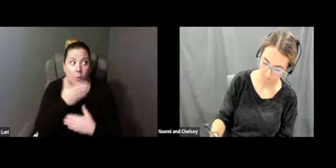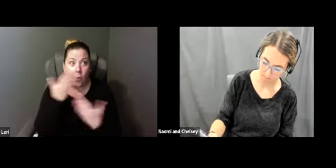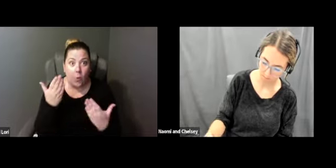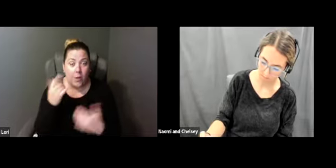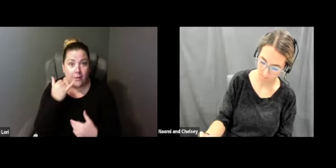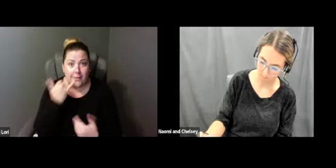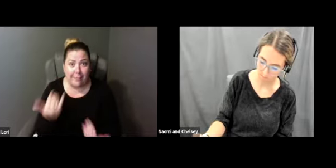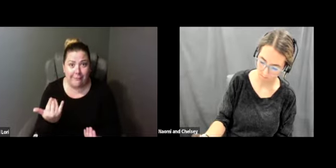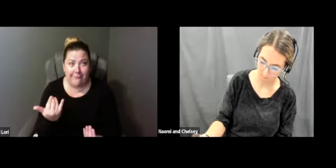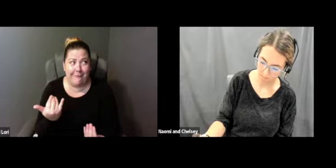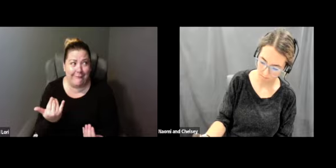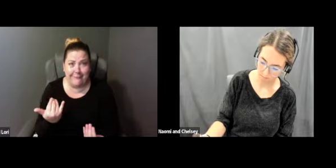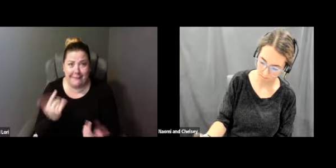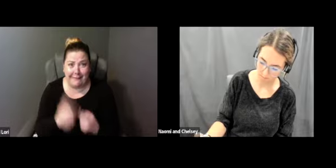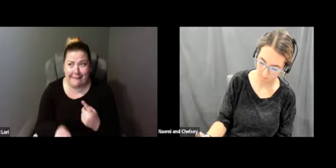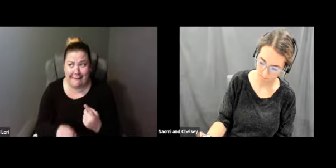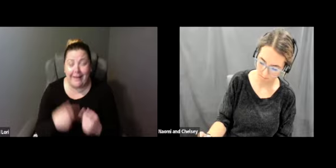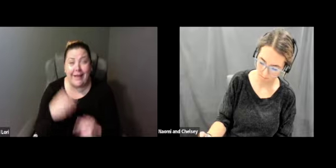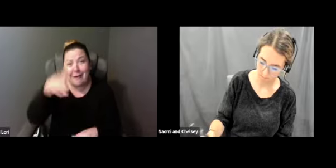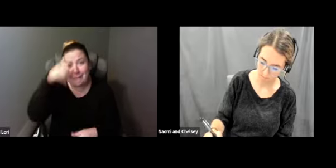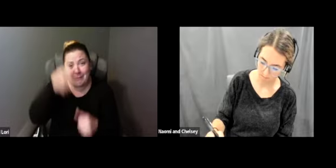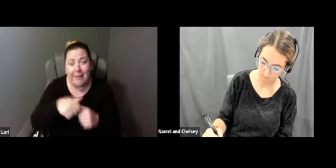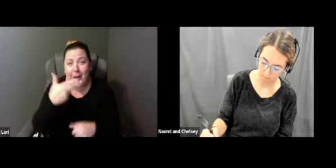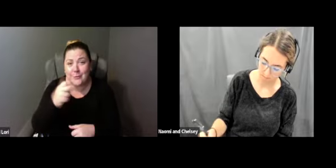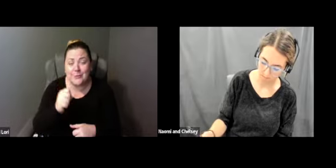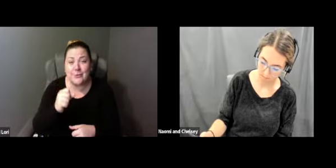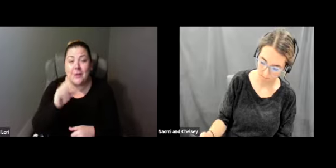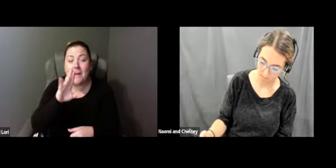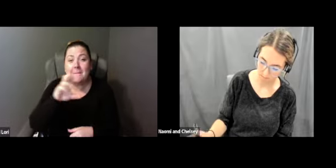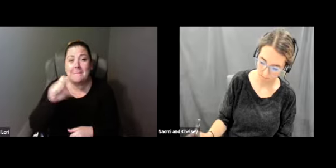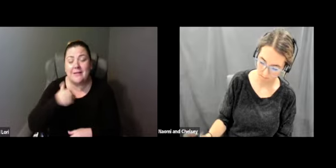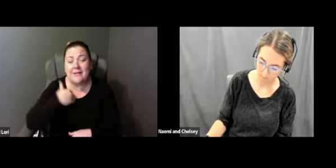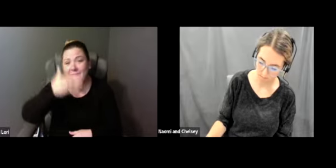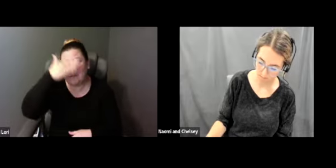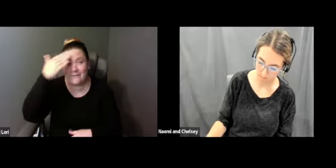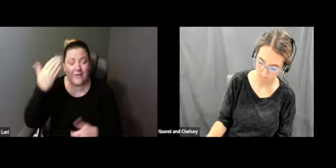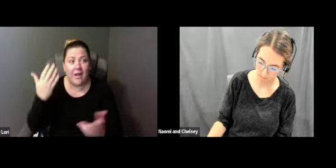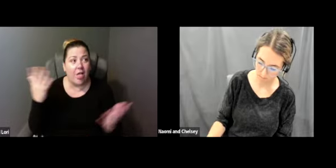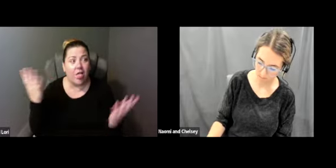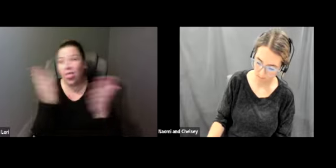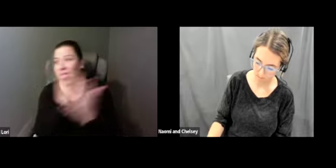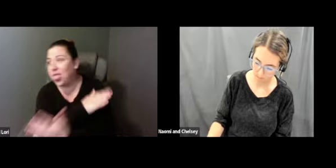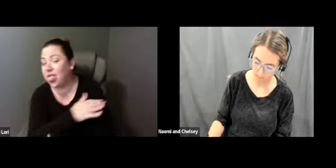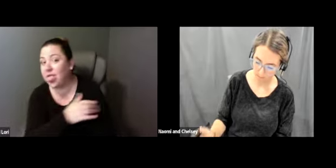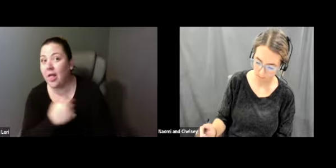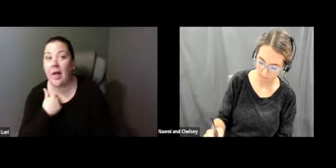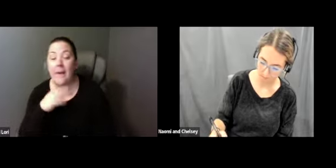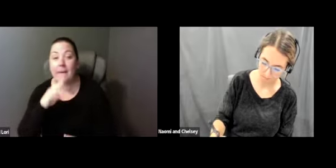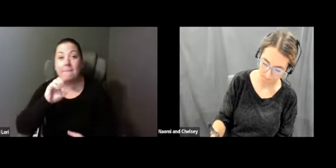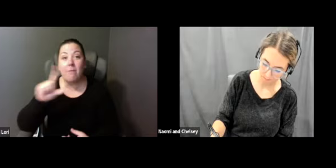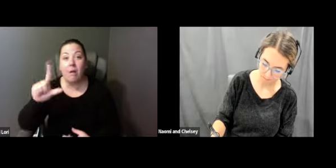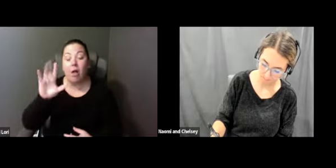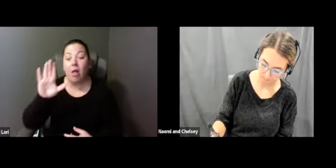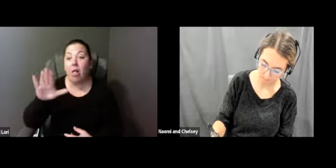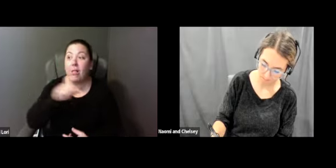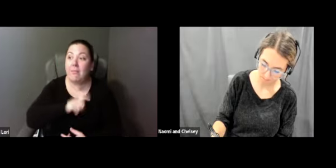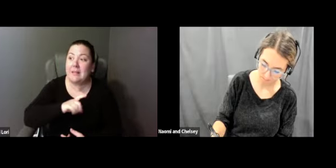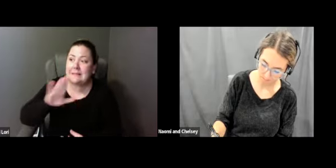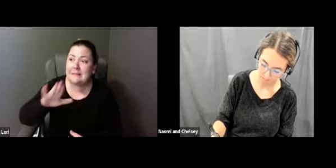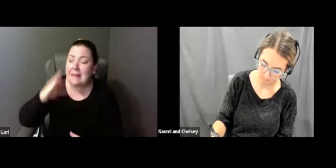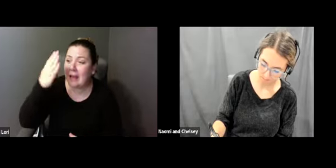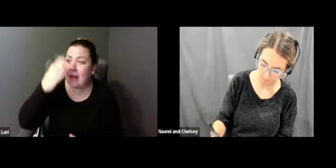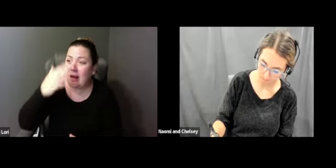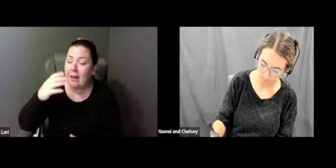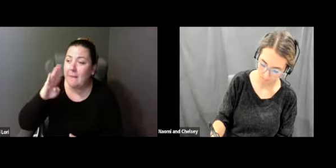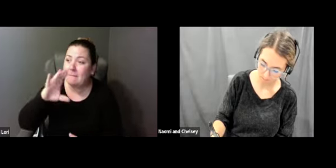missed the bus coming home from the mall. So I went to the mall cops who called my local police department, who sent a patrol car over to my